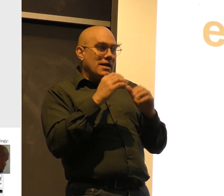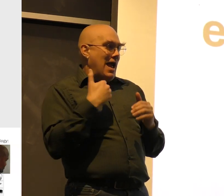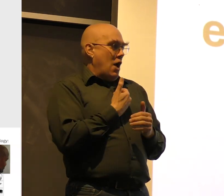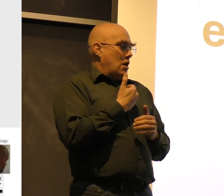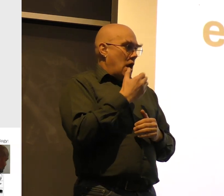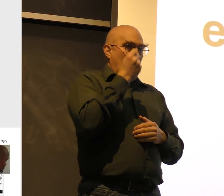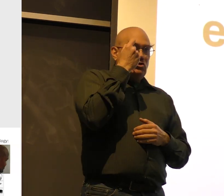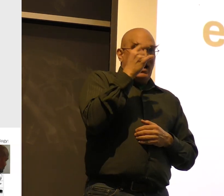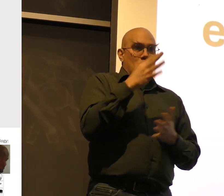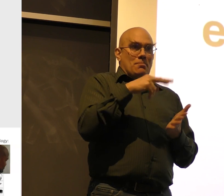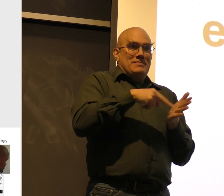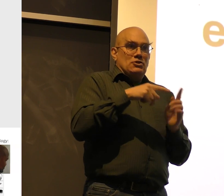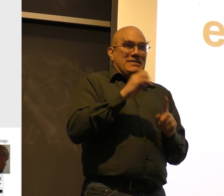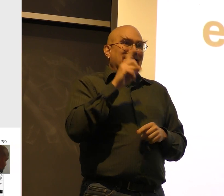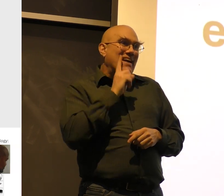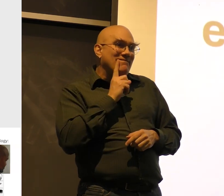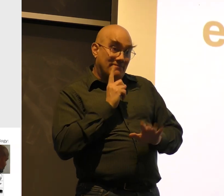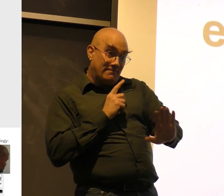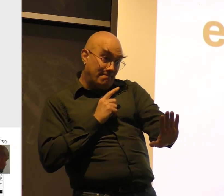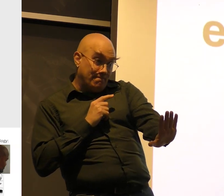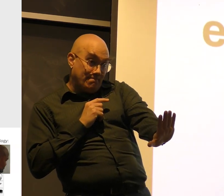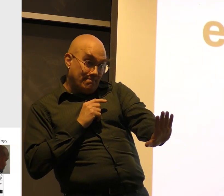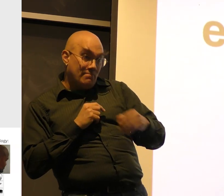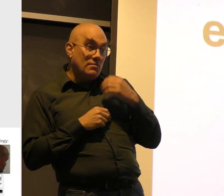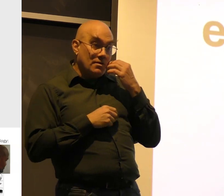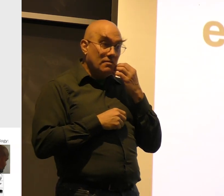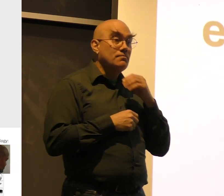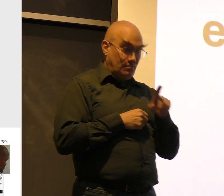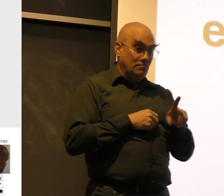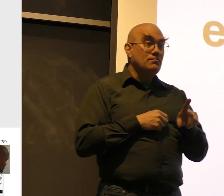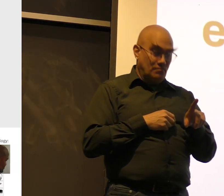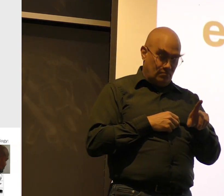way to communicate, our way to understand what it means to be deaf.